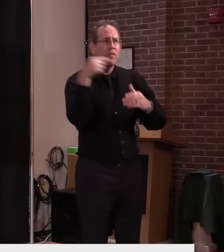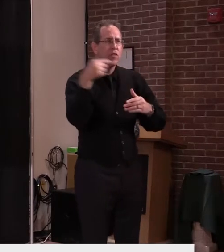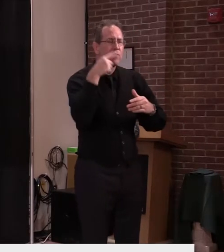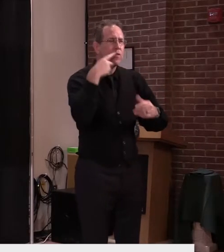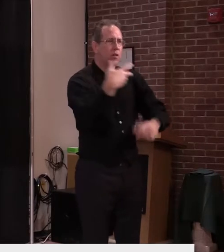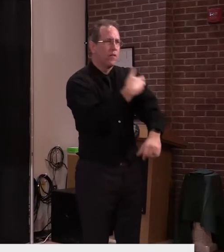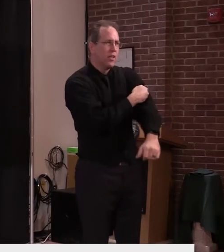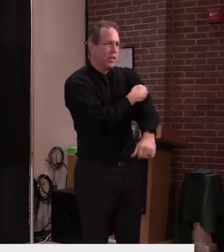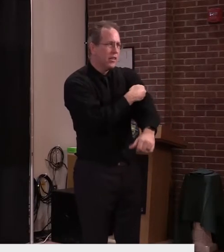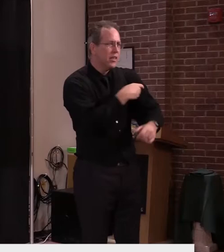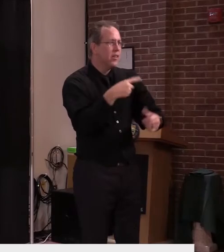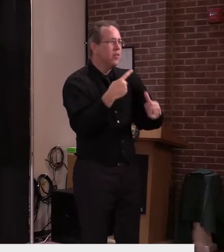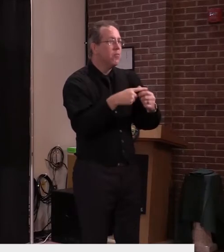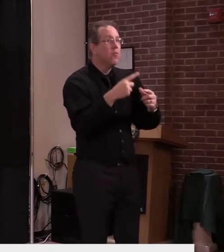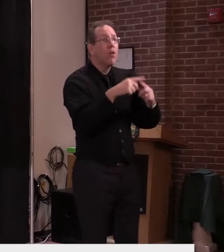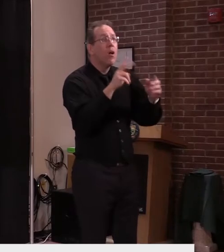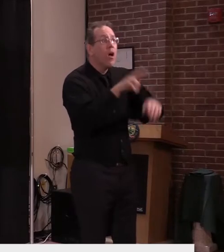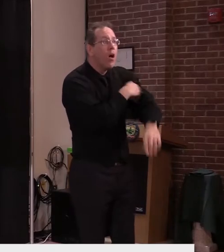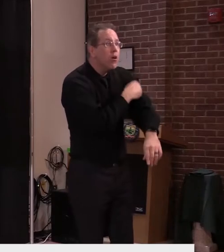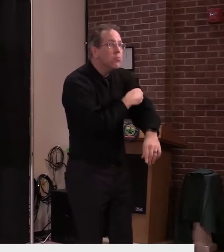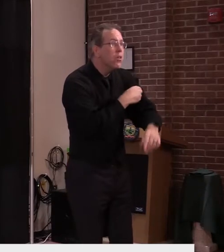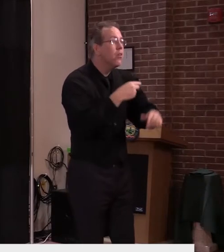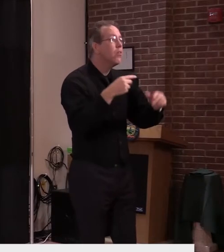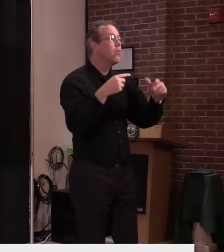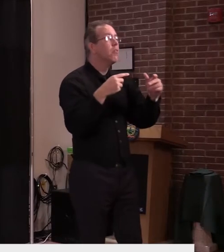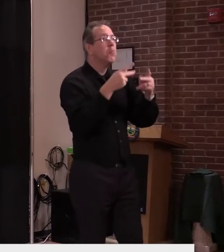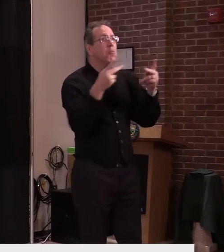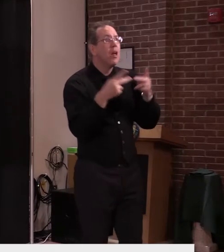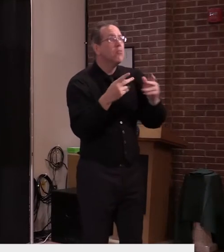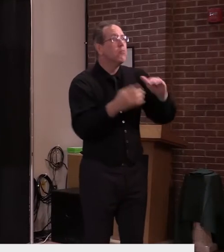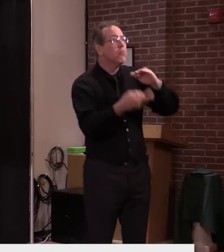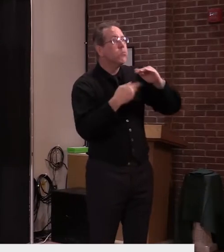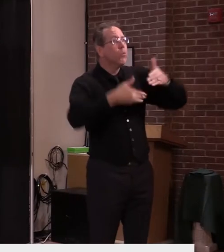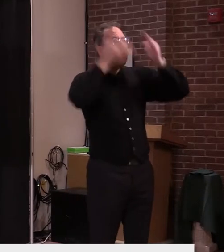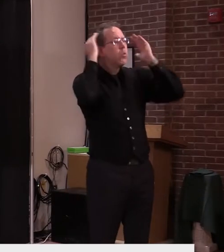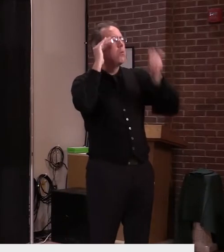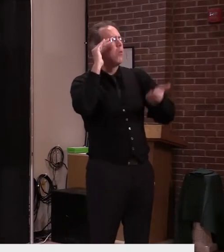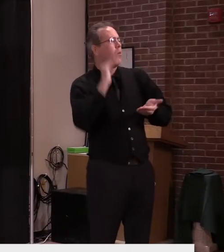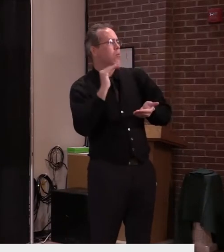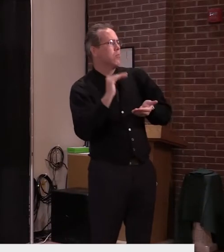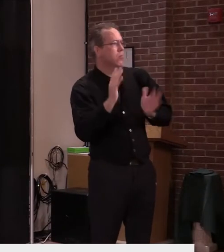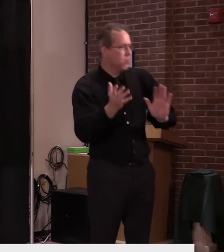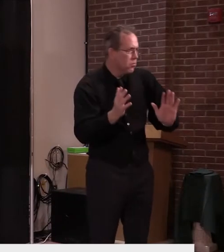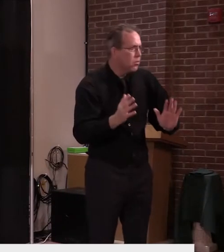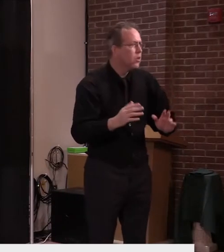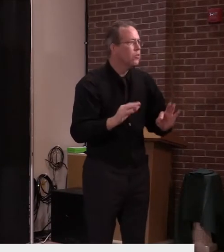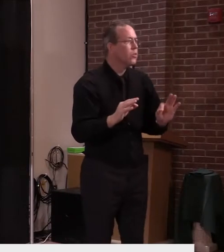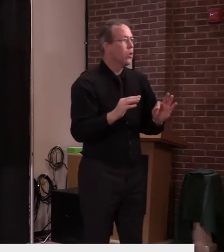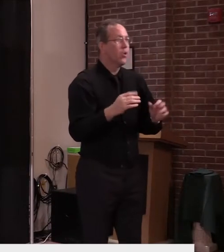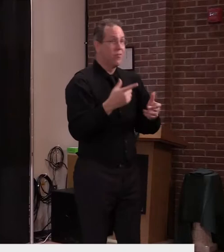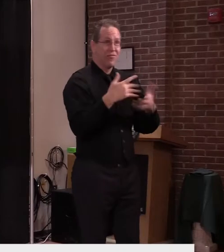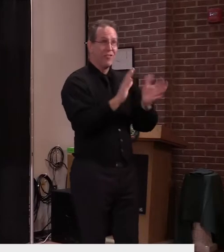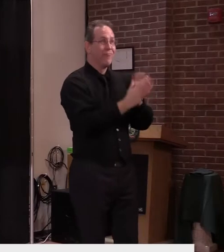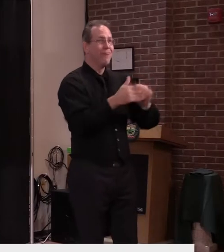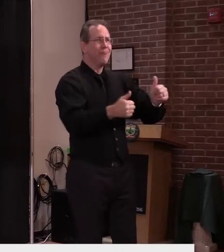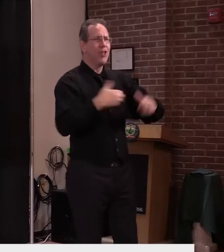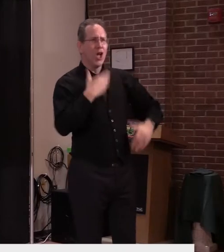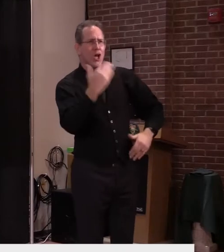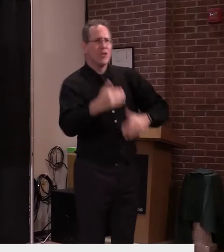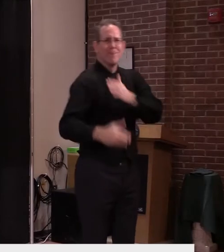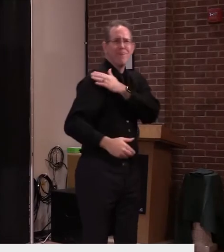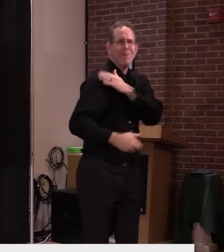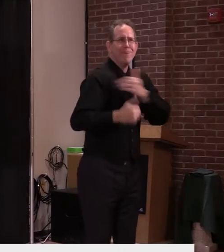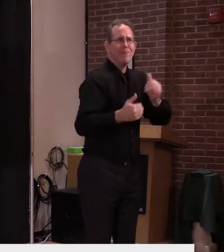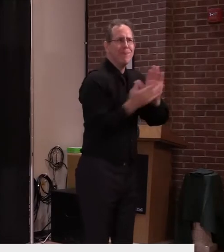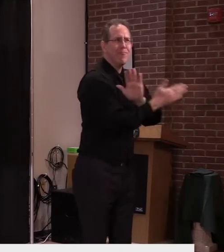hospitalization rates and death rates in the country right now, it's not enough. Please make sure getting a